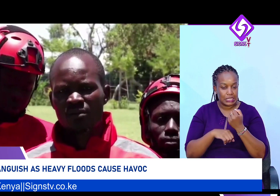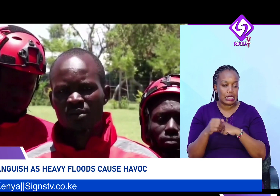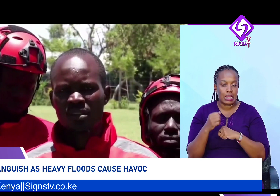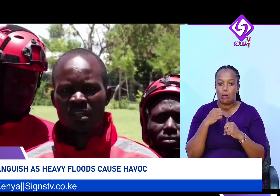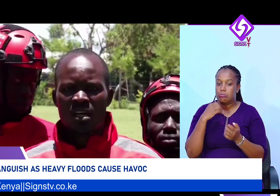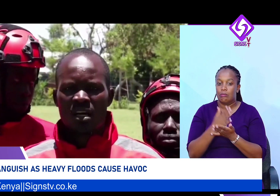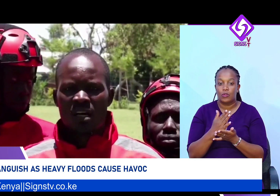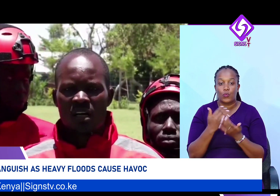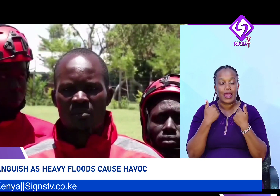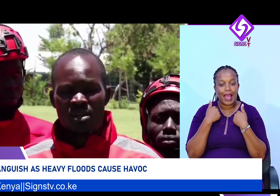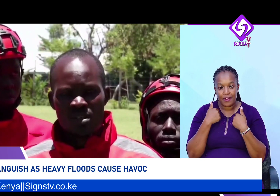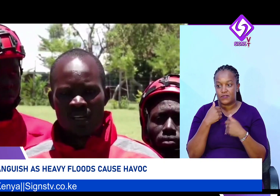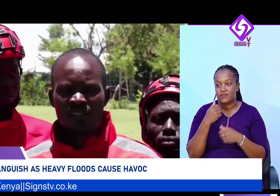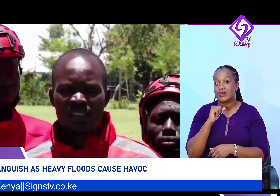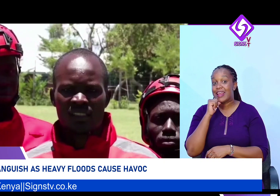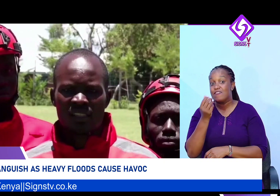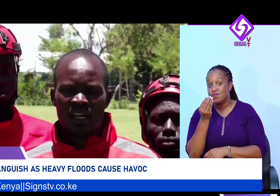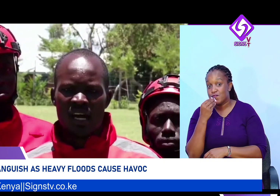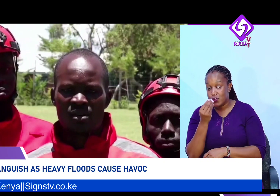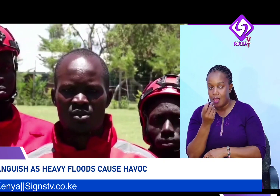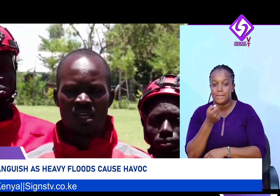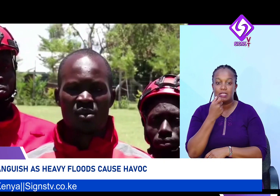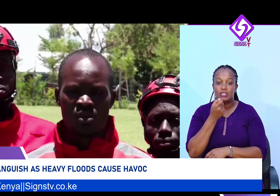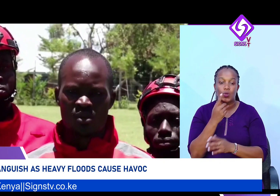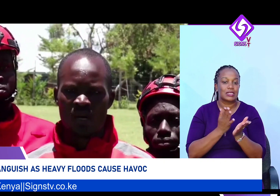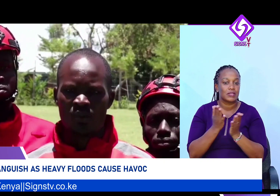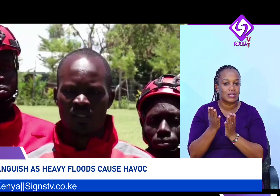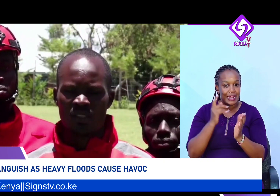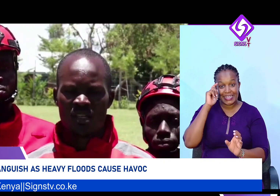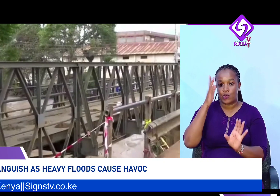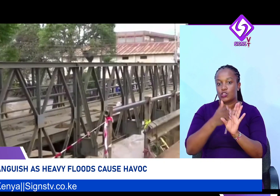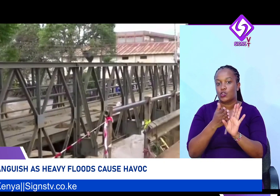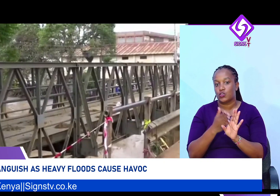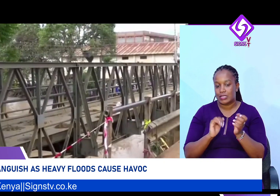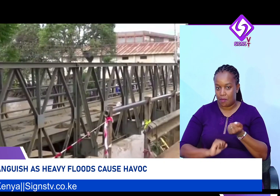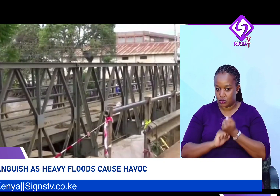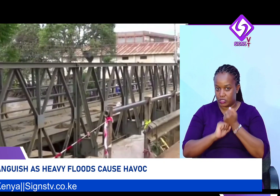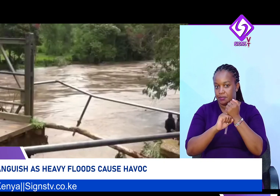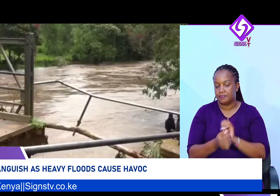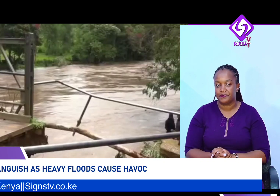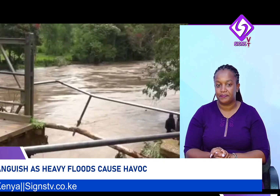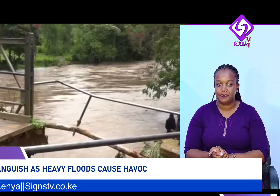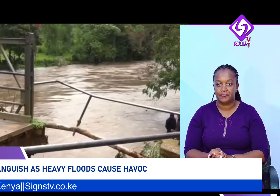non-food, medical services, and also psychosocial support. We need that